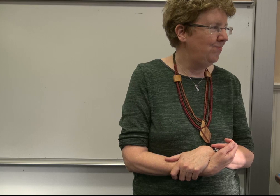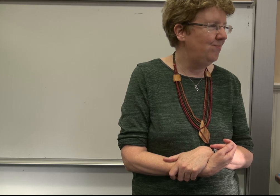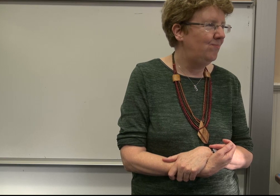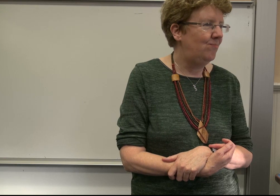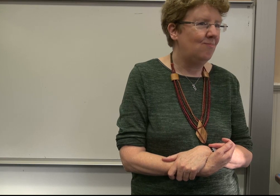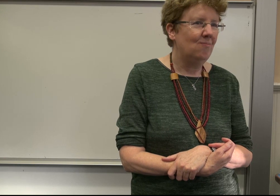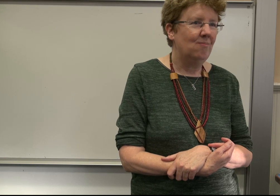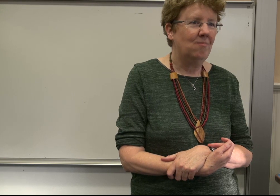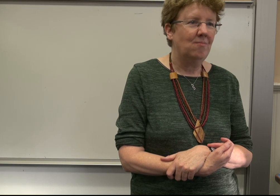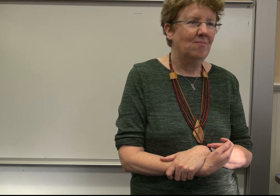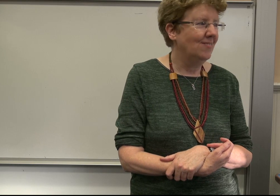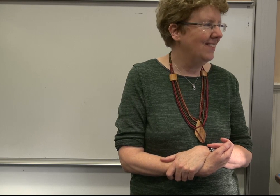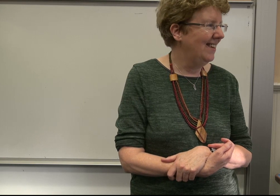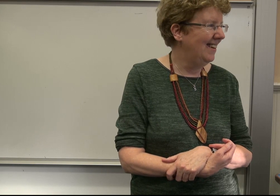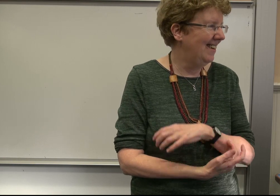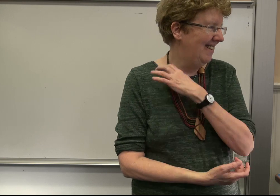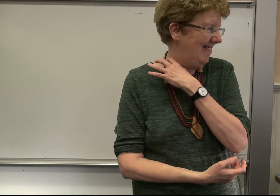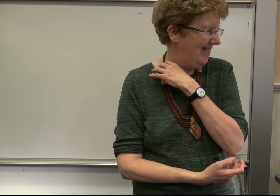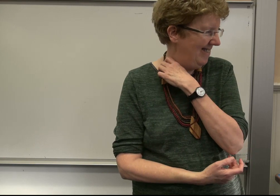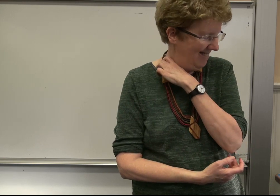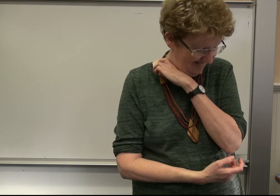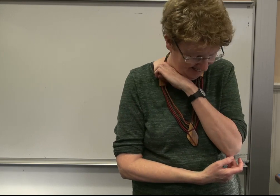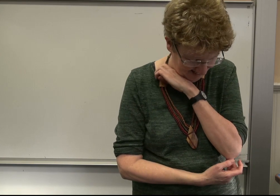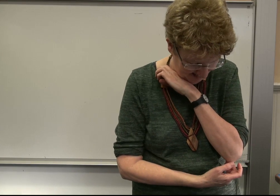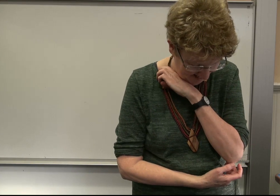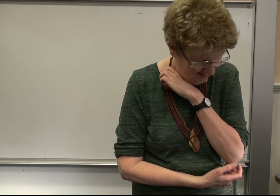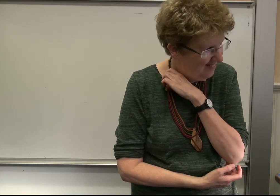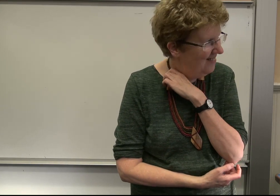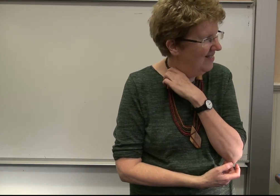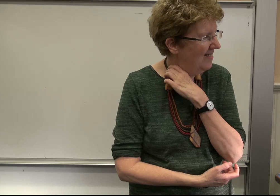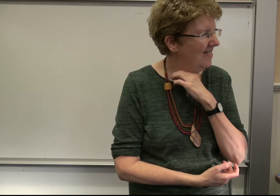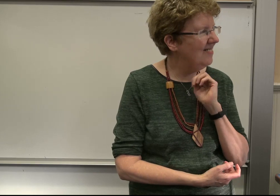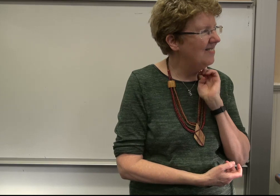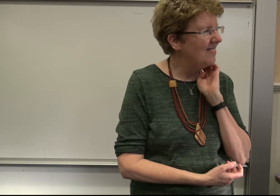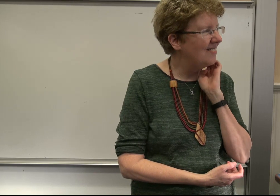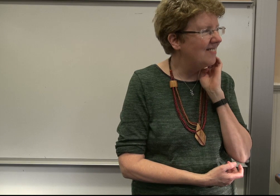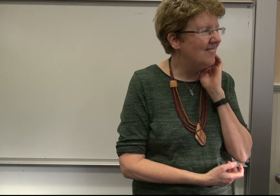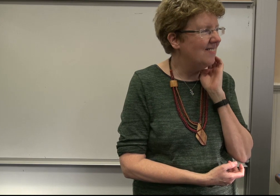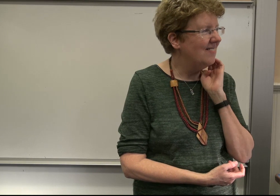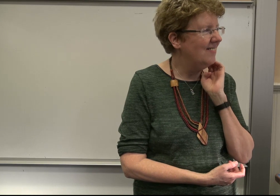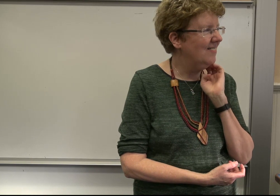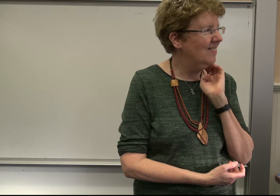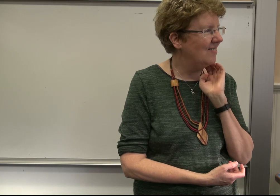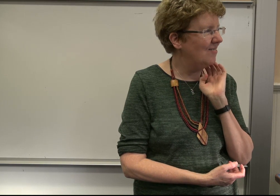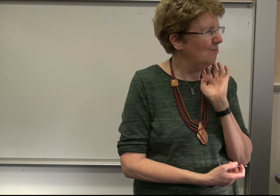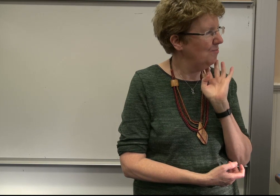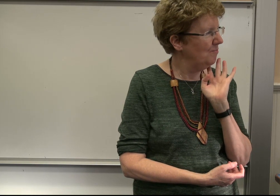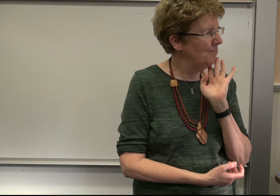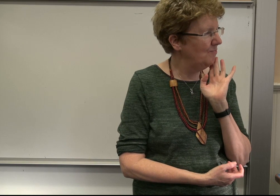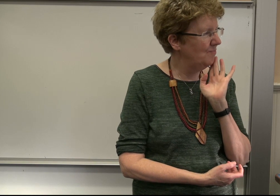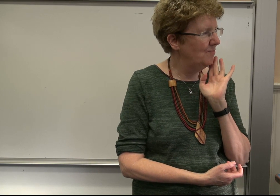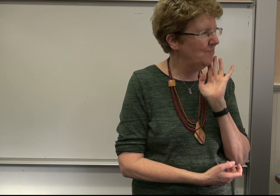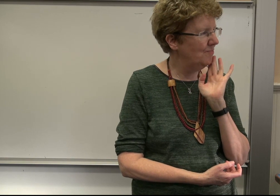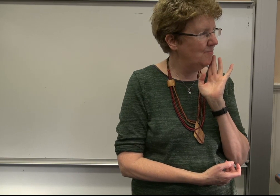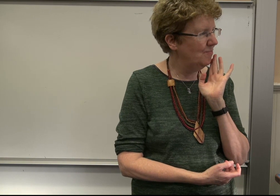So okay. I didn't really have much choice. I see. And you? I learned when I moved to, I was seconded from the